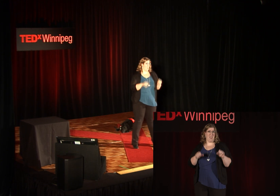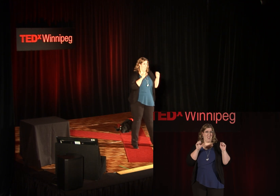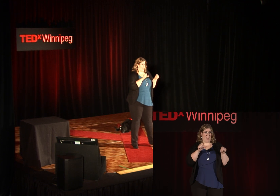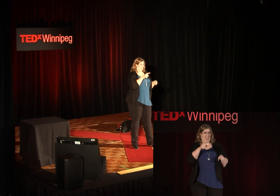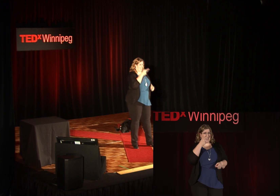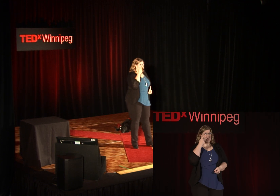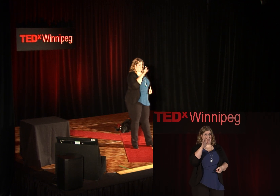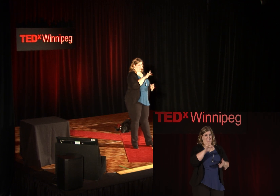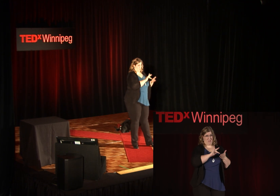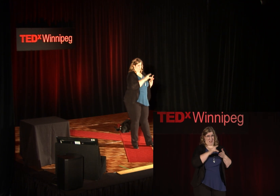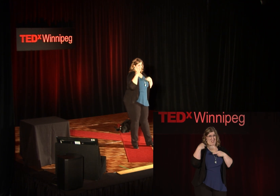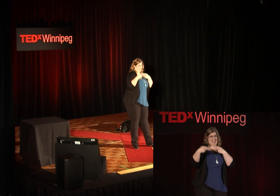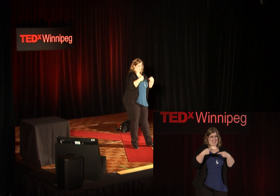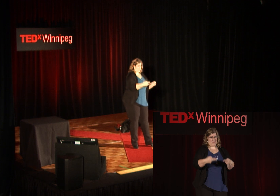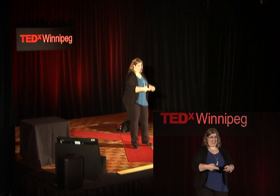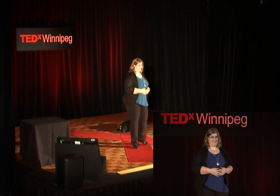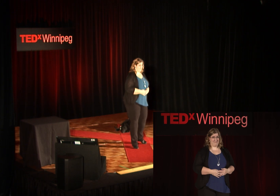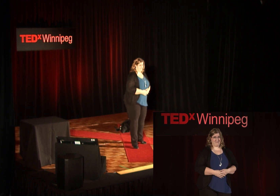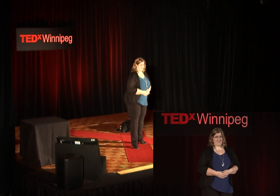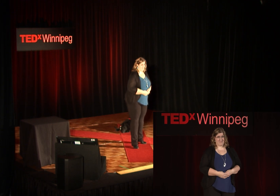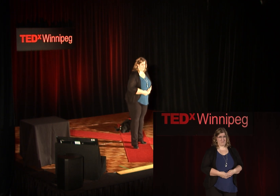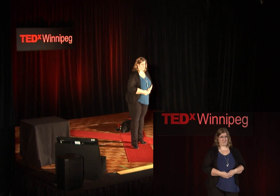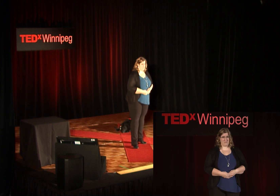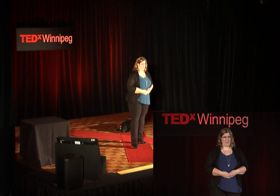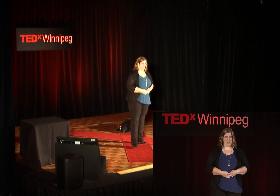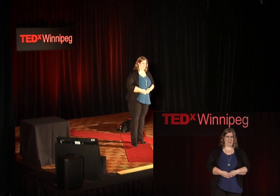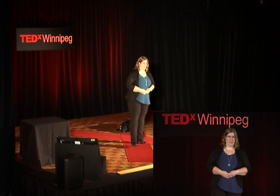Can you see their entire medical history?